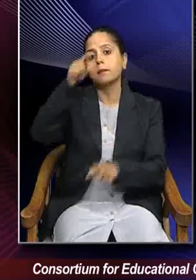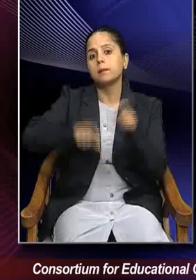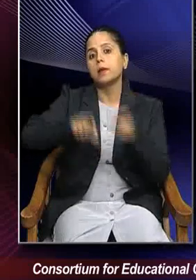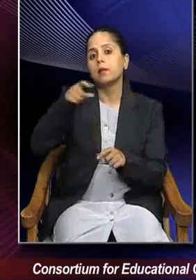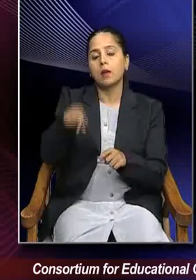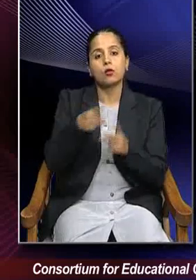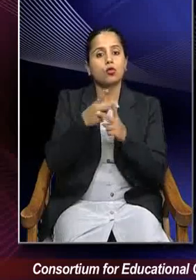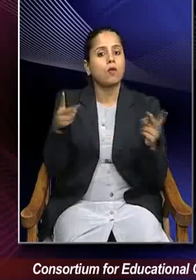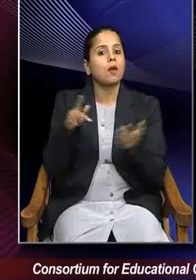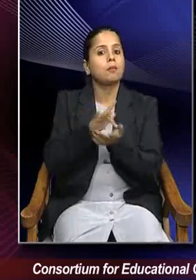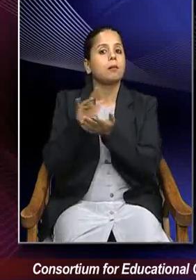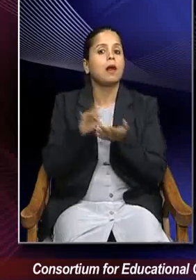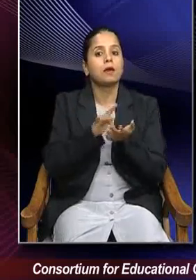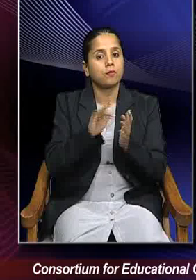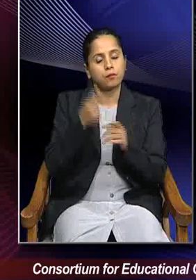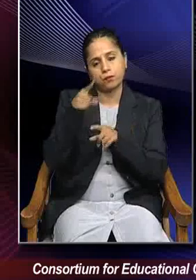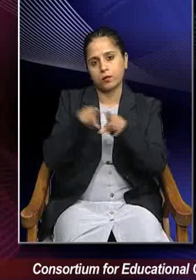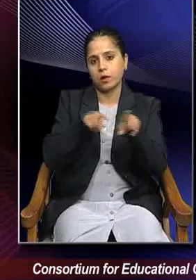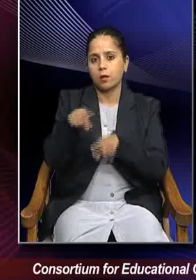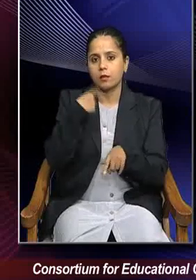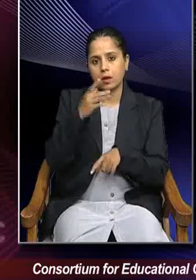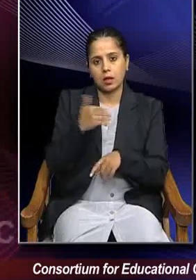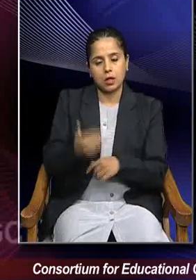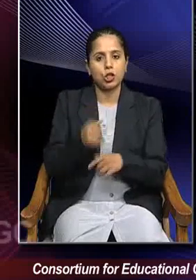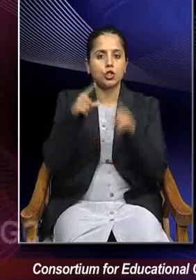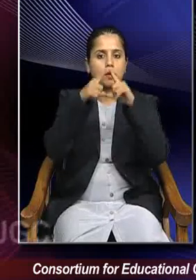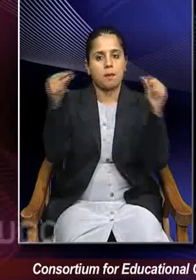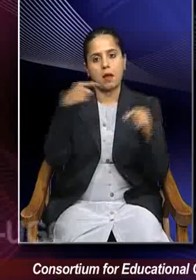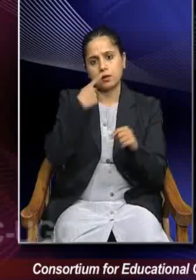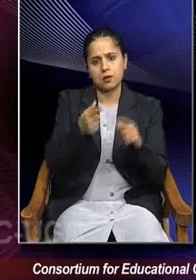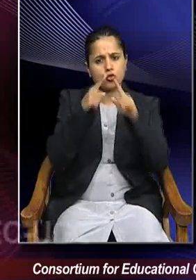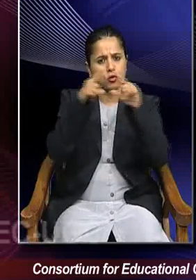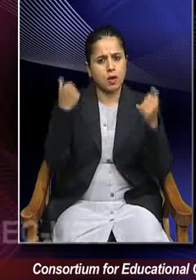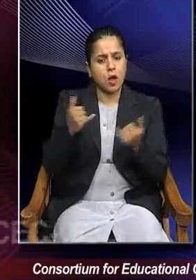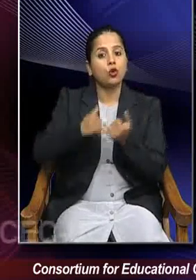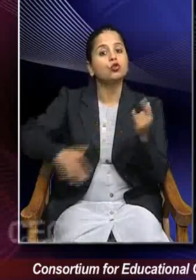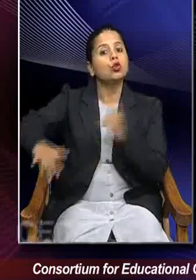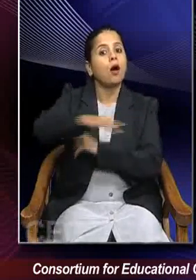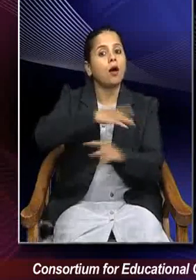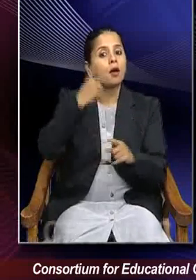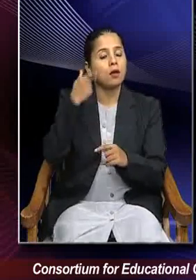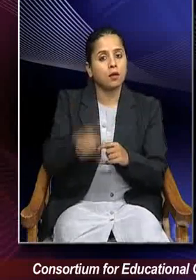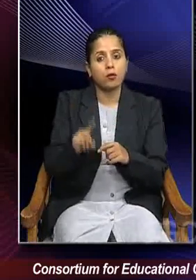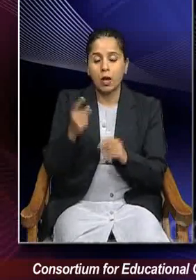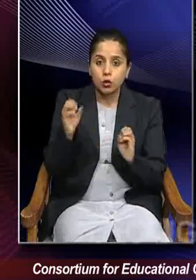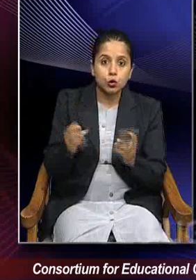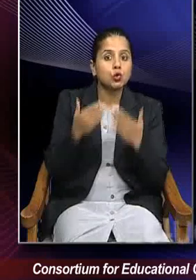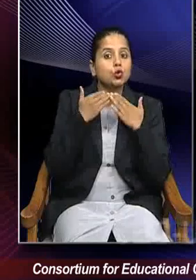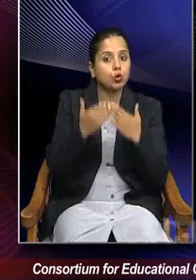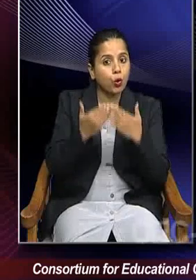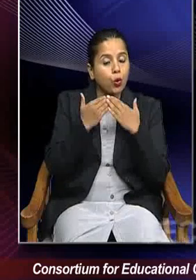in various places. So for example, let's take case of Japan. Now Japan is a society where right from school